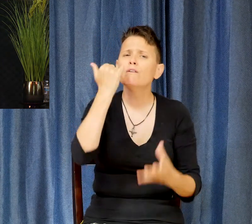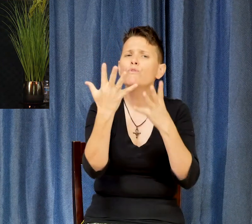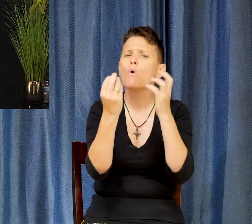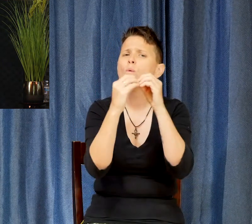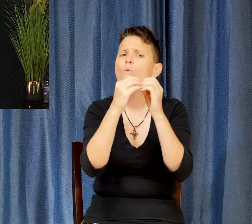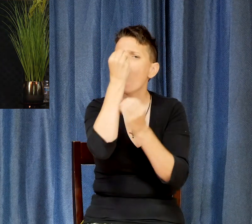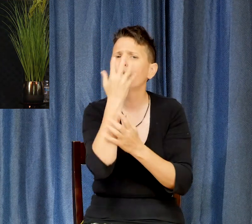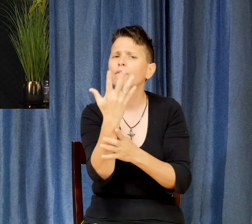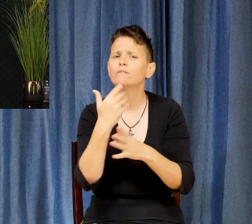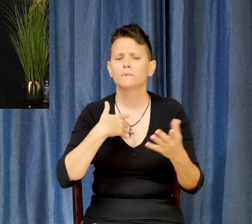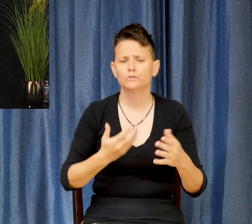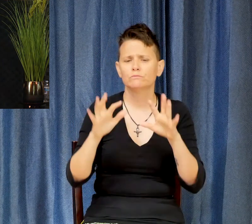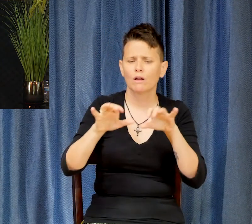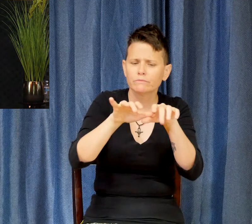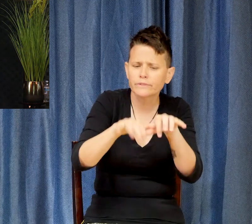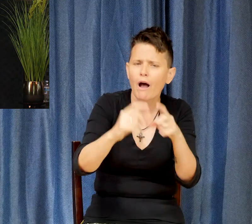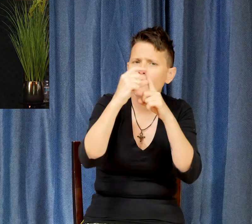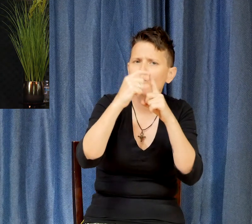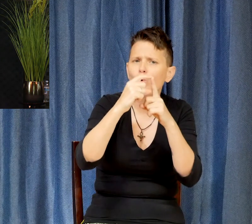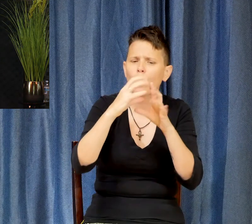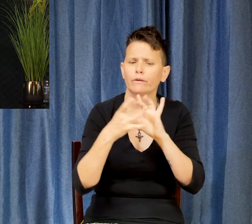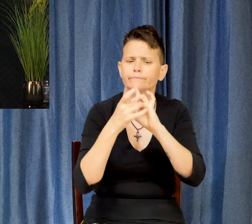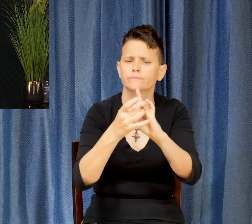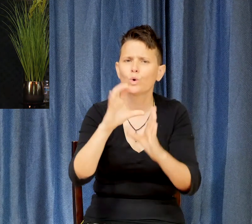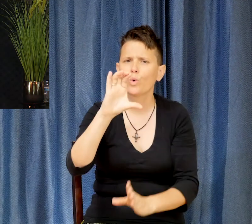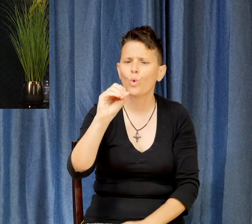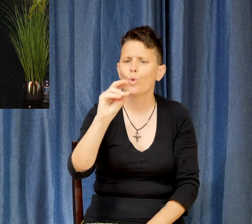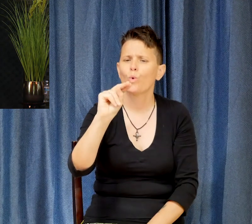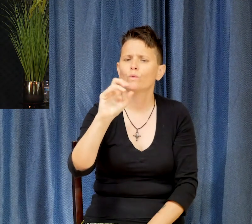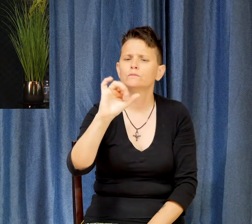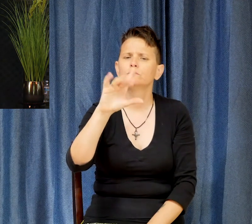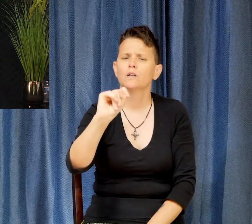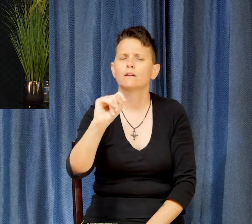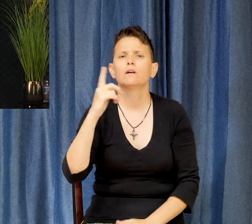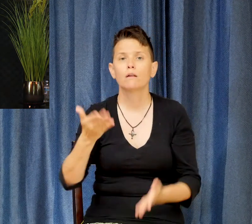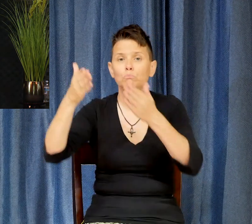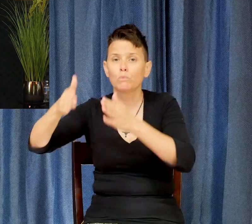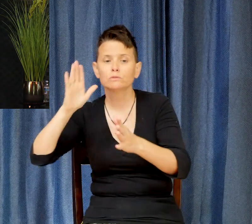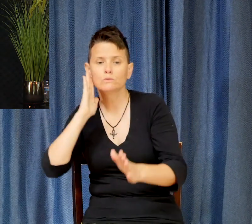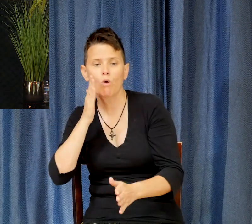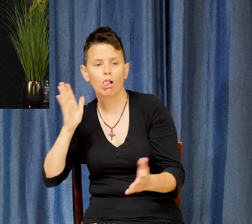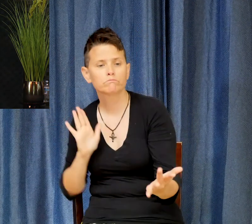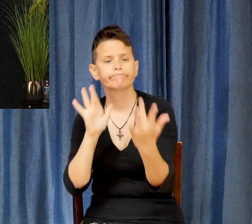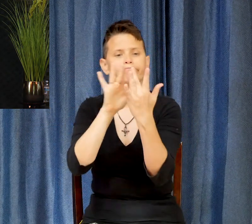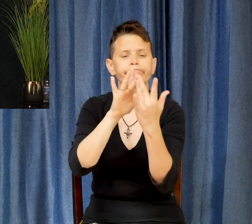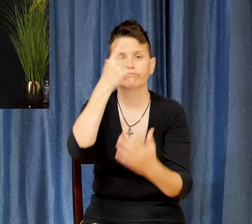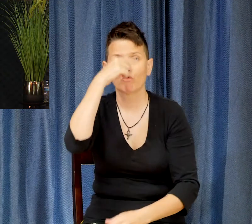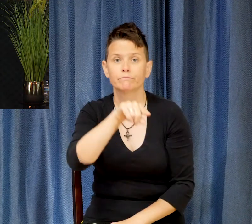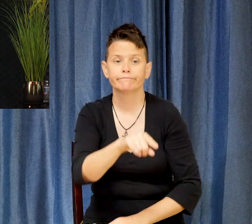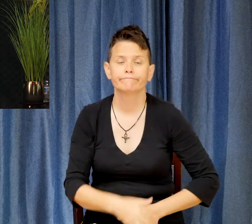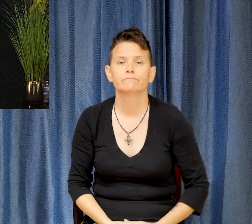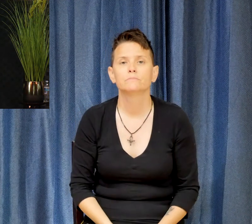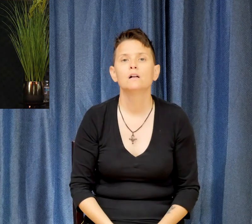and an ambassador will reach out to you. And now we take a moment to turn within and get centered through our